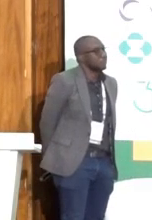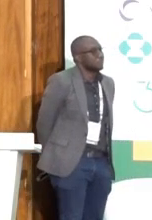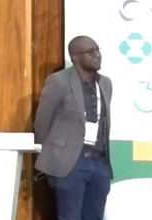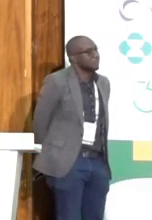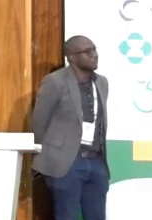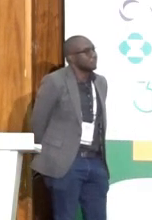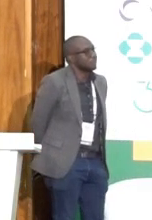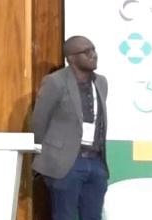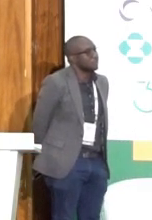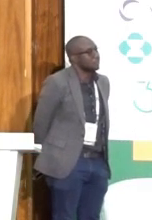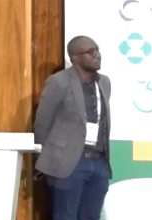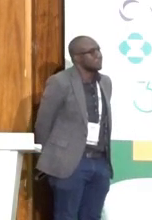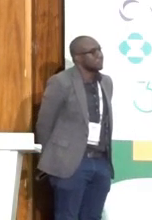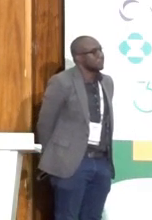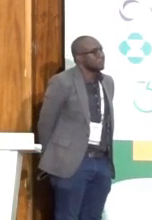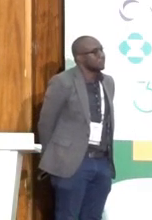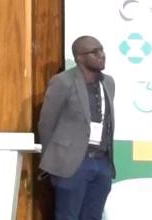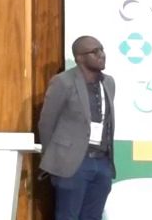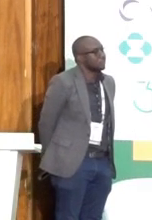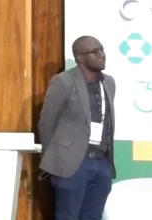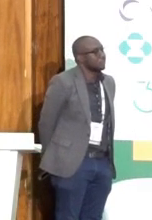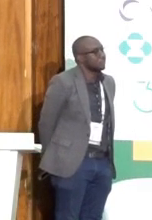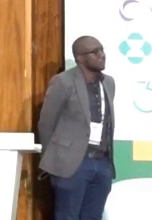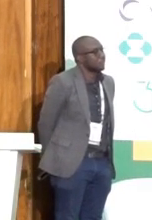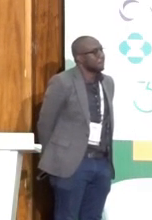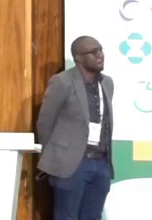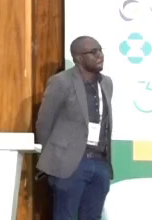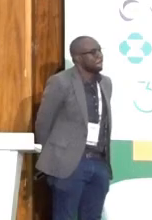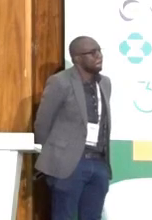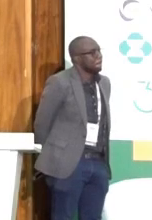to be able to support the key populations. Thank you.